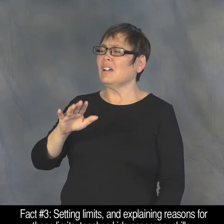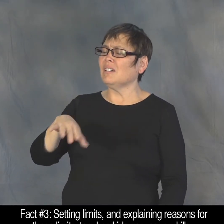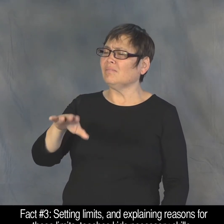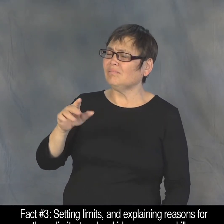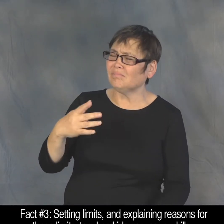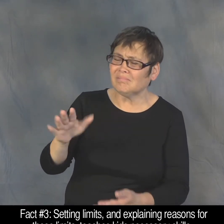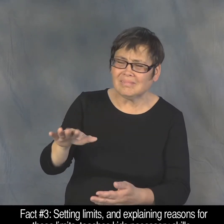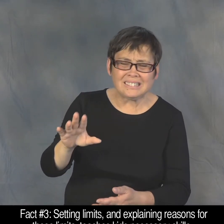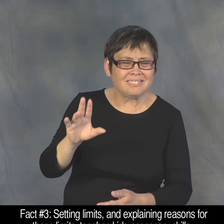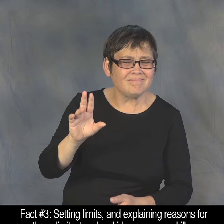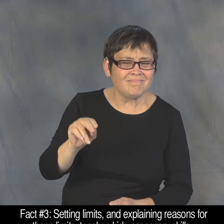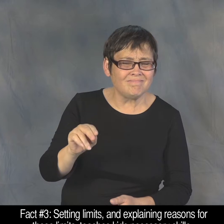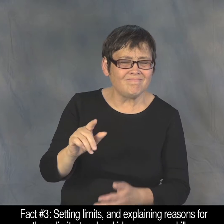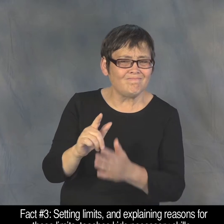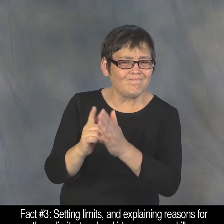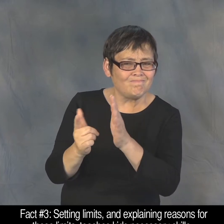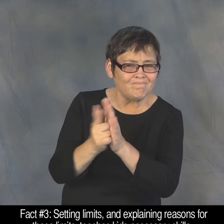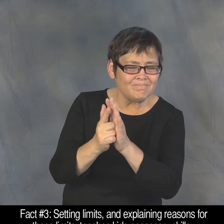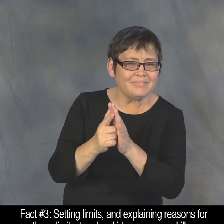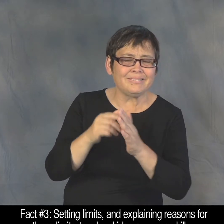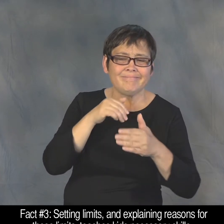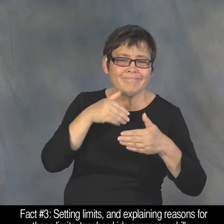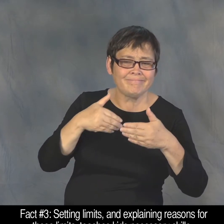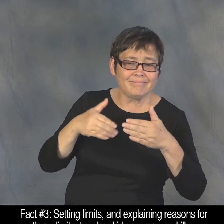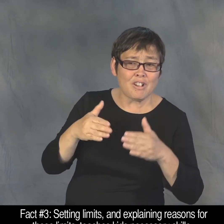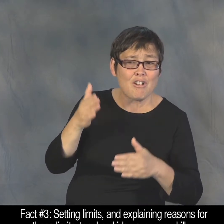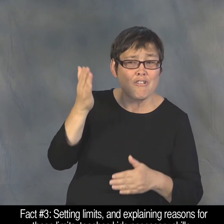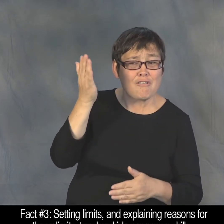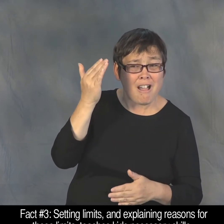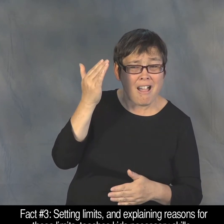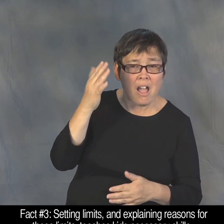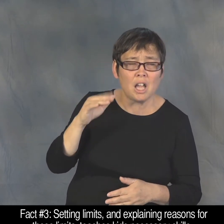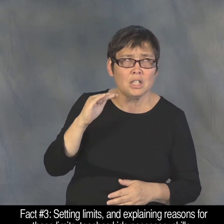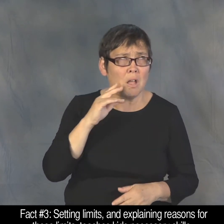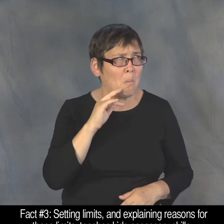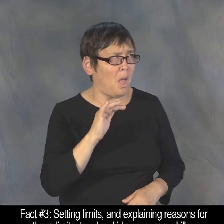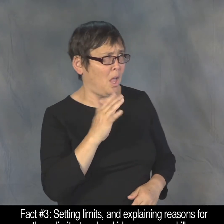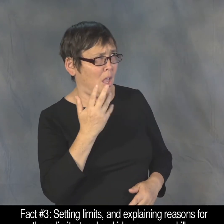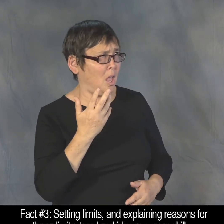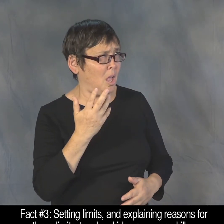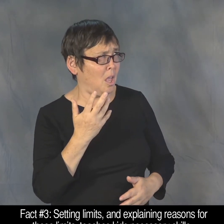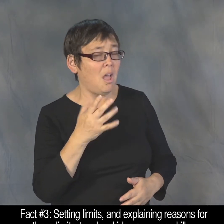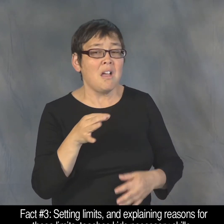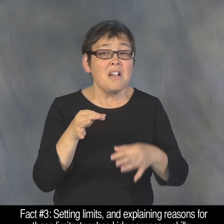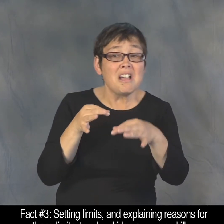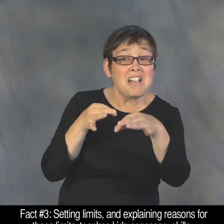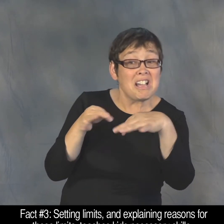Setting limits and explaining reasons for those limits teaches kids necessary skills.